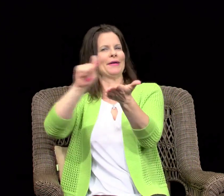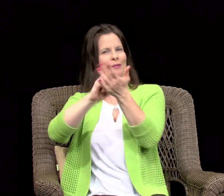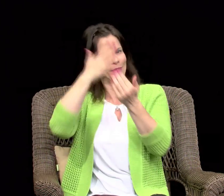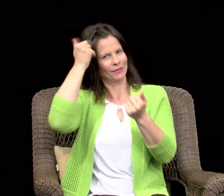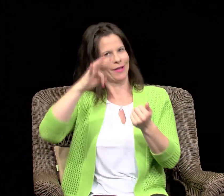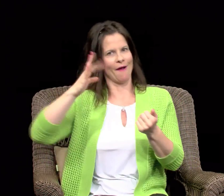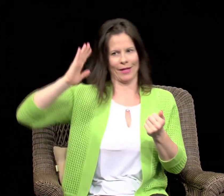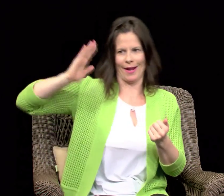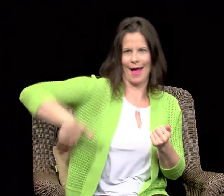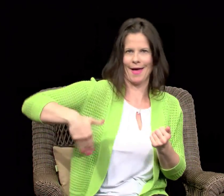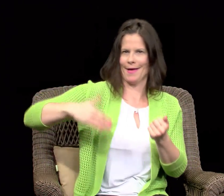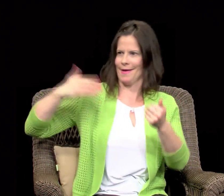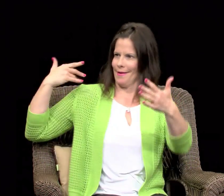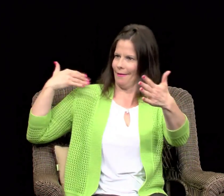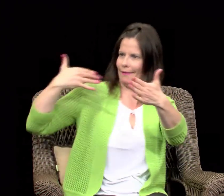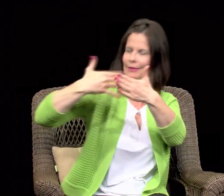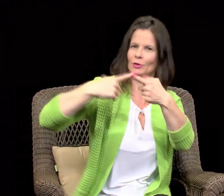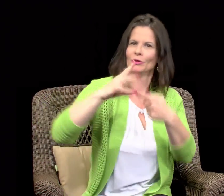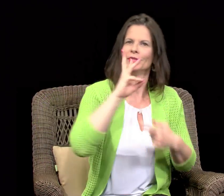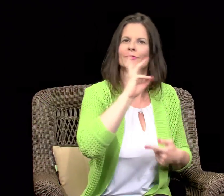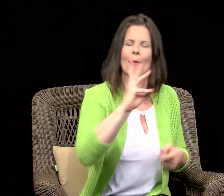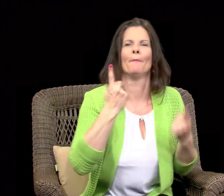And I had struggled with writing because I was